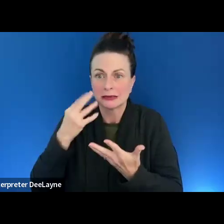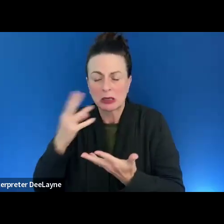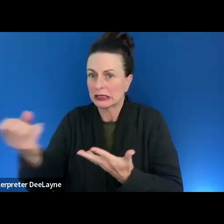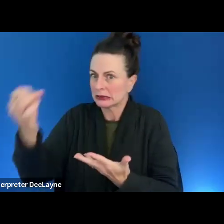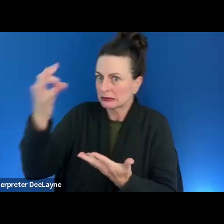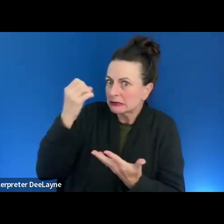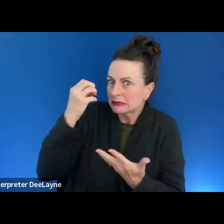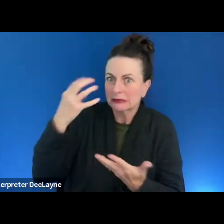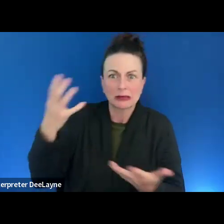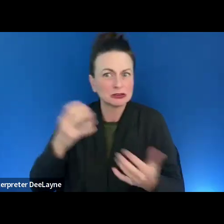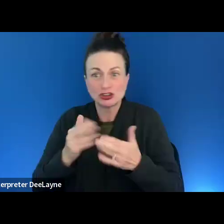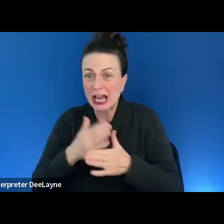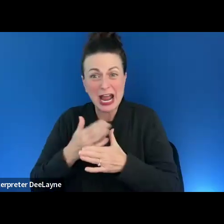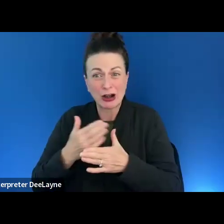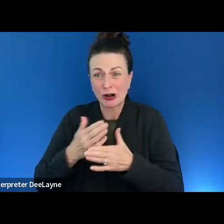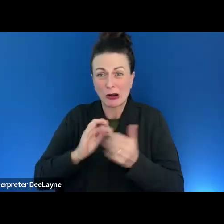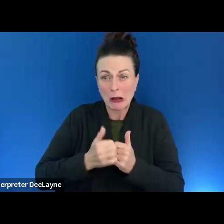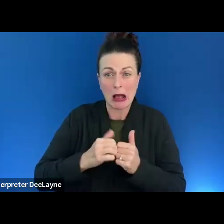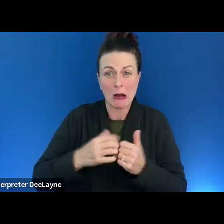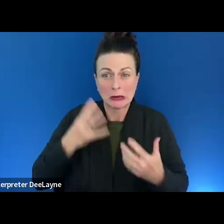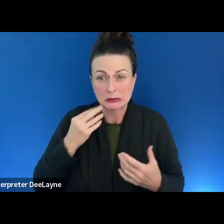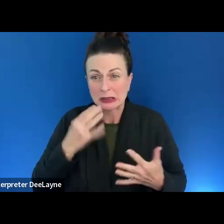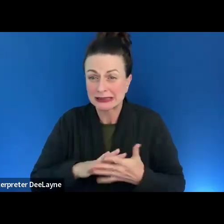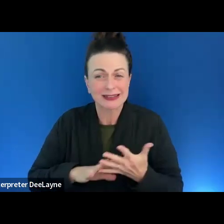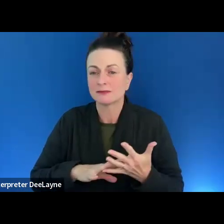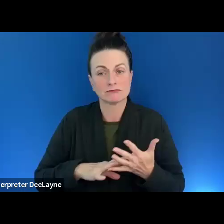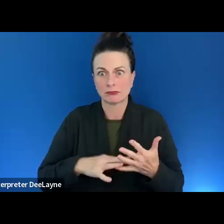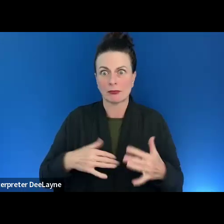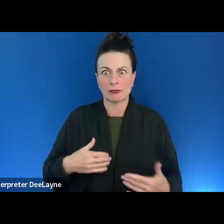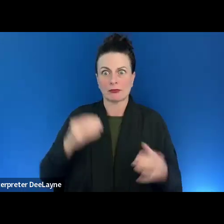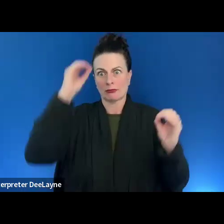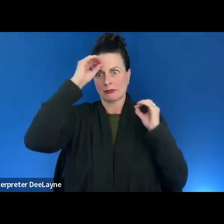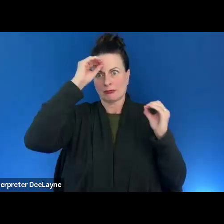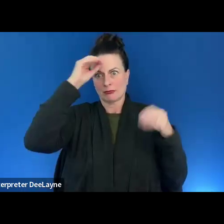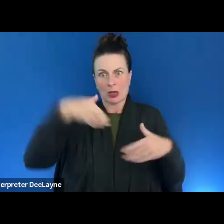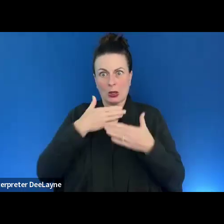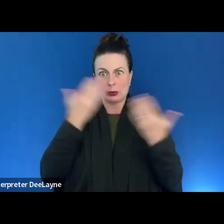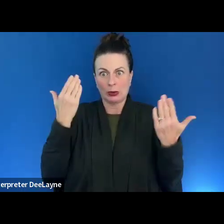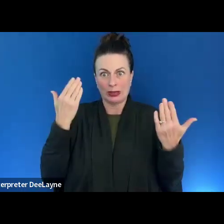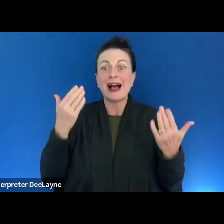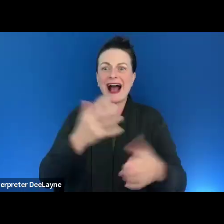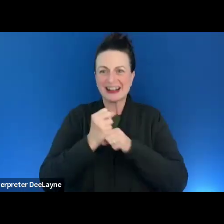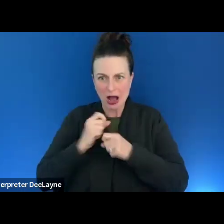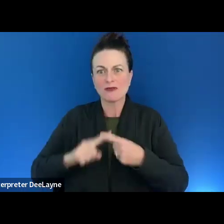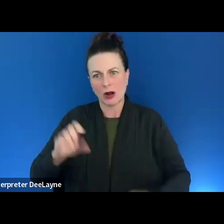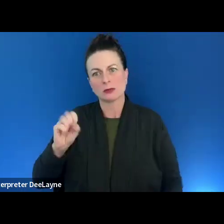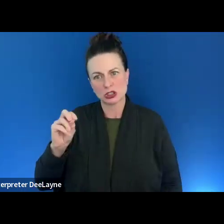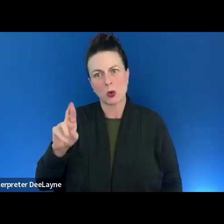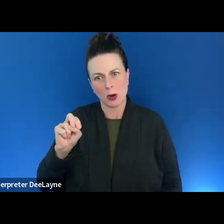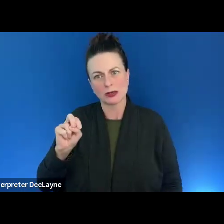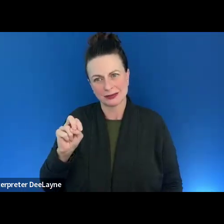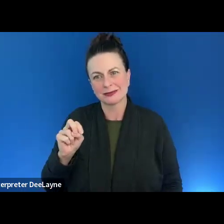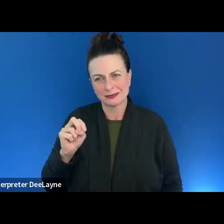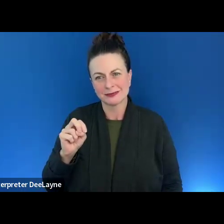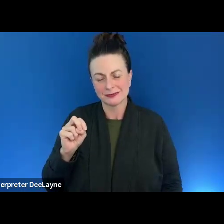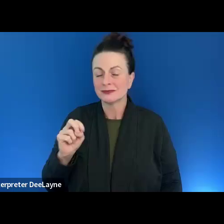experience, or share even how it is to run a business. What does that look like? And I was able to get that from SCORE. And so